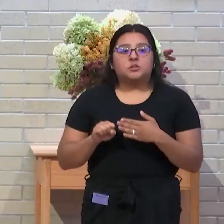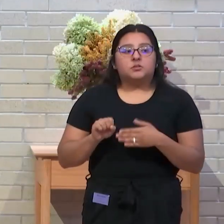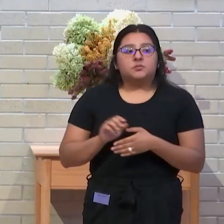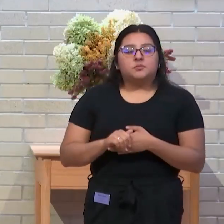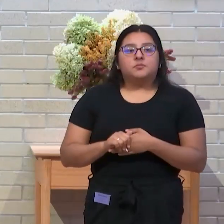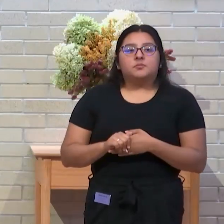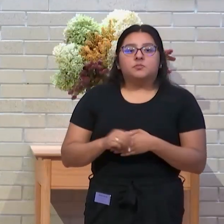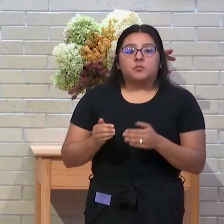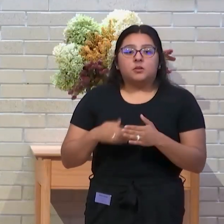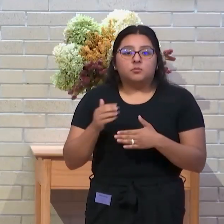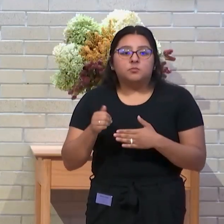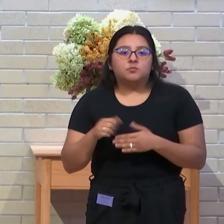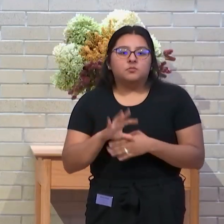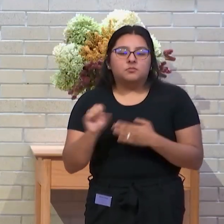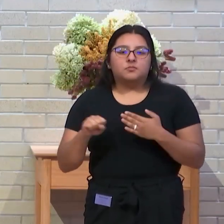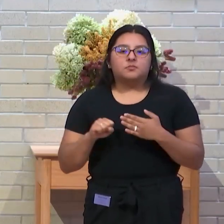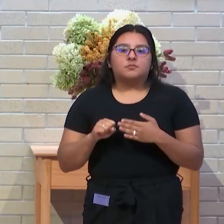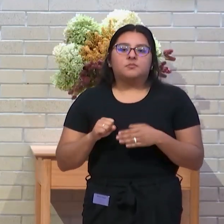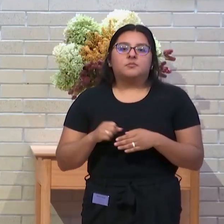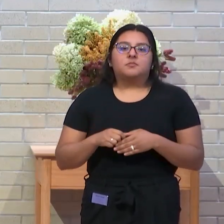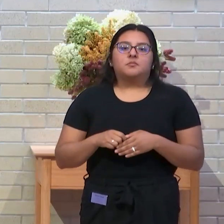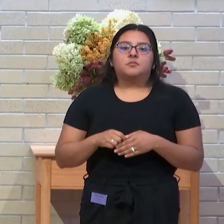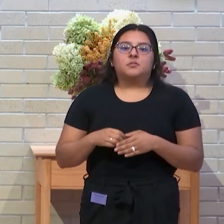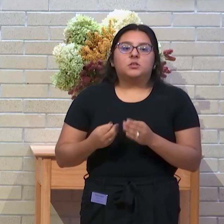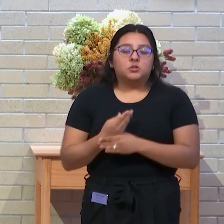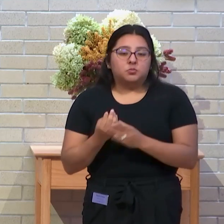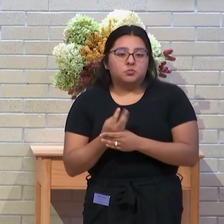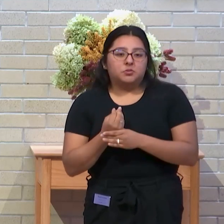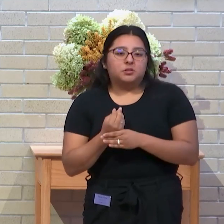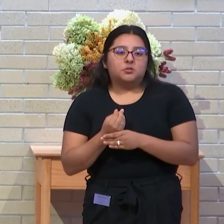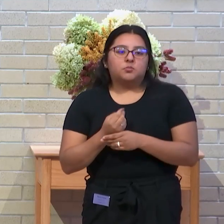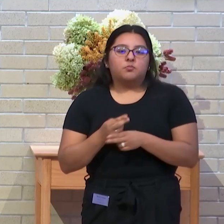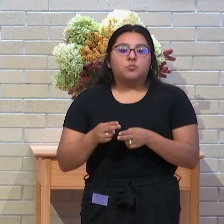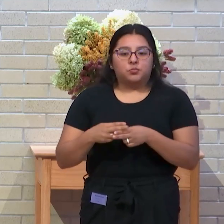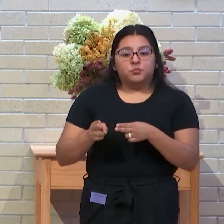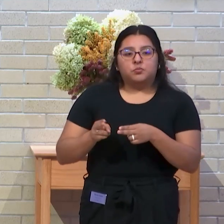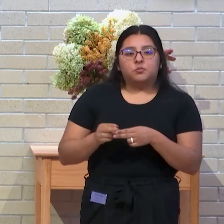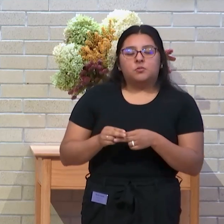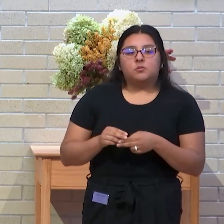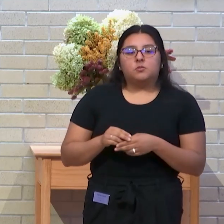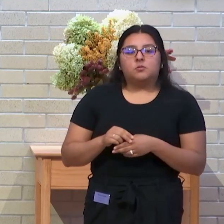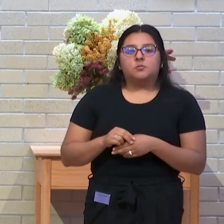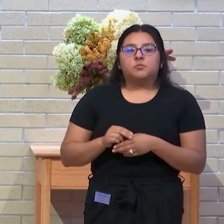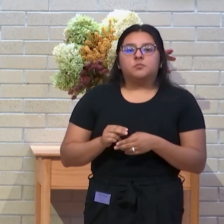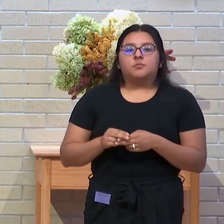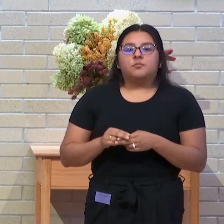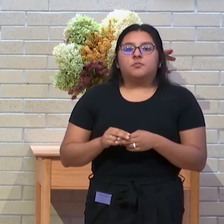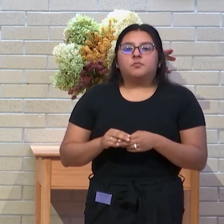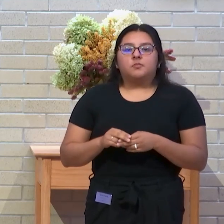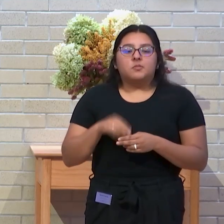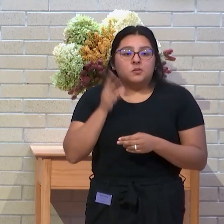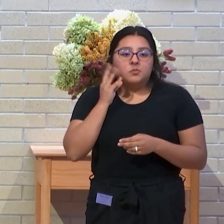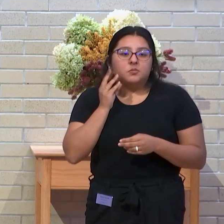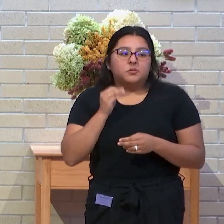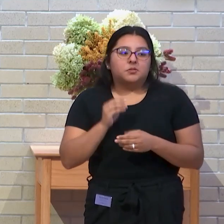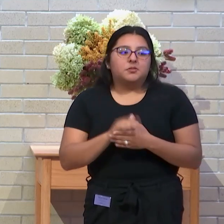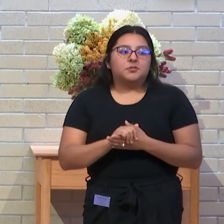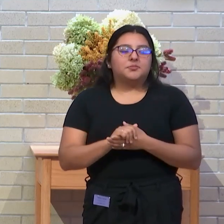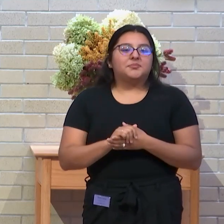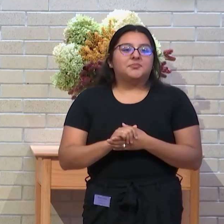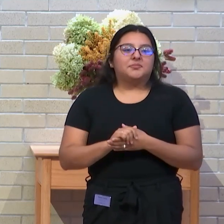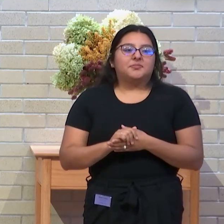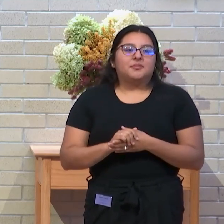Next semester in the spring, we hope to be featuring the short-term immersive experiences. At